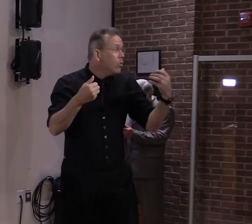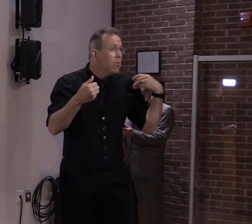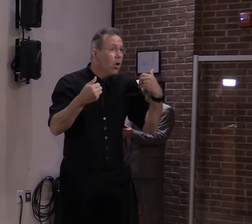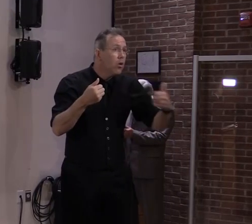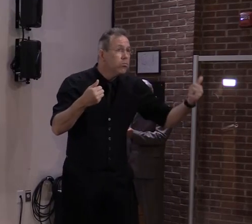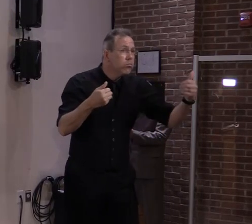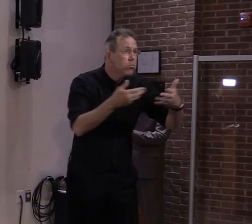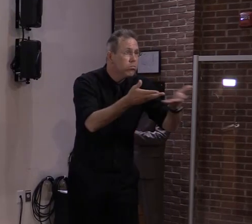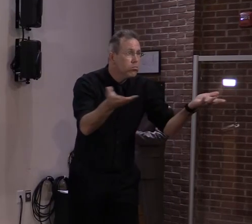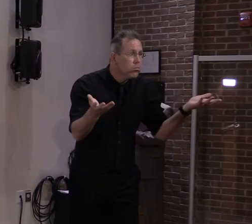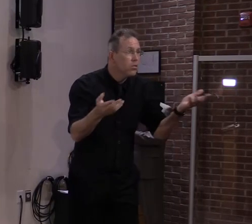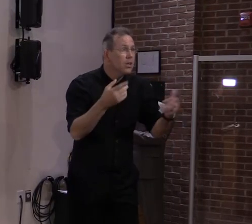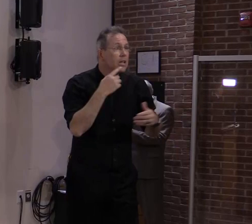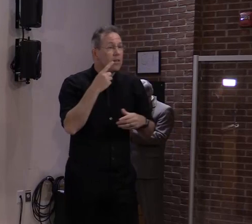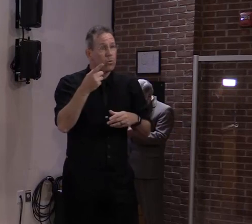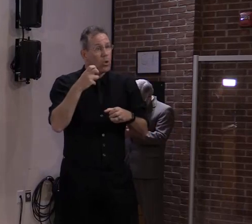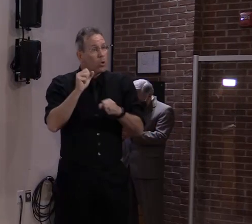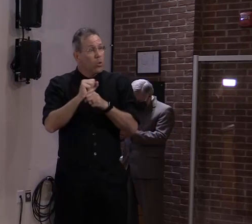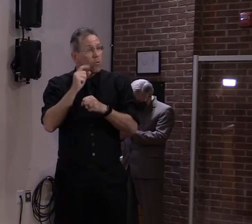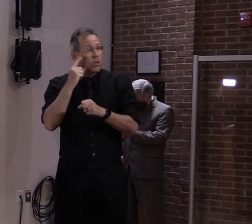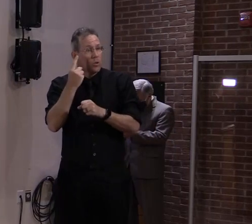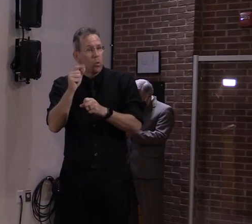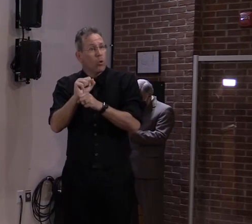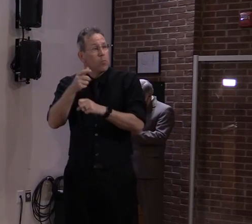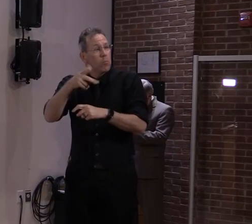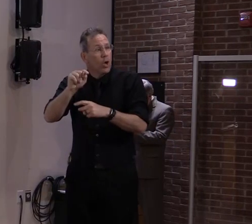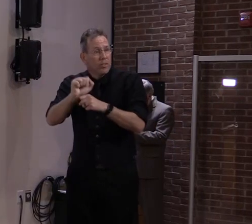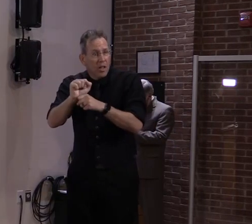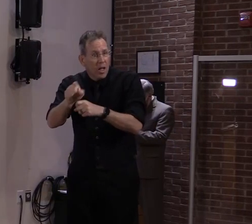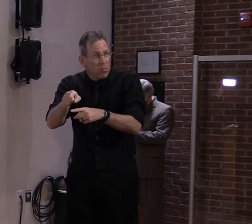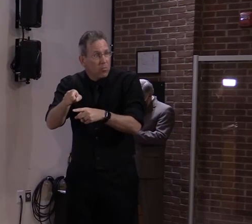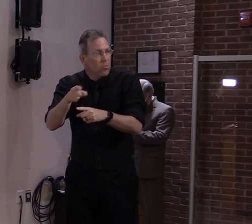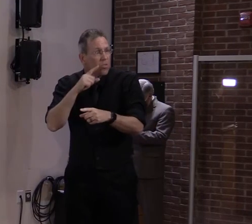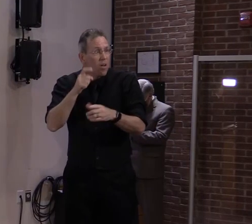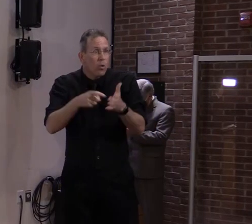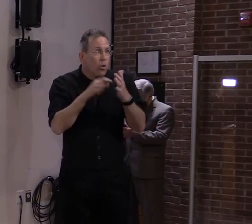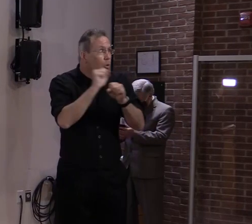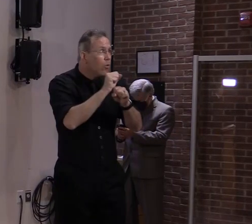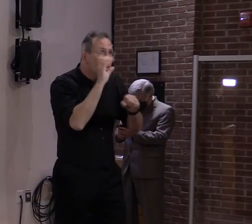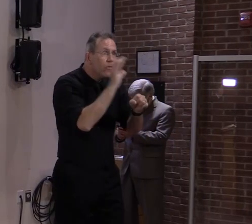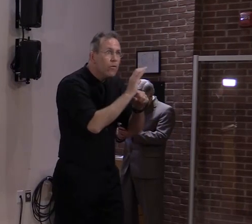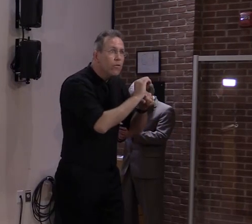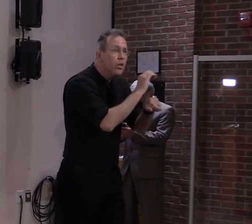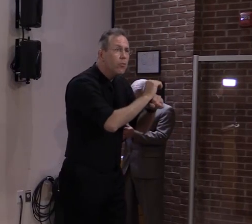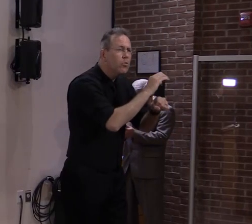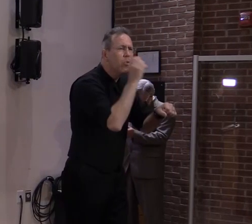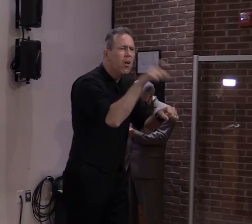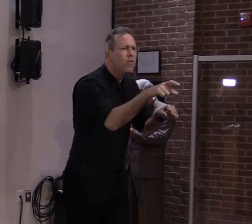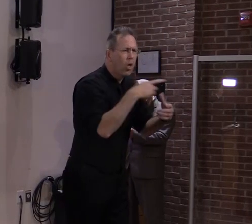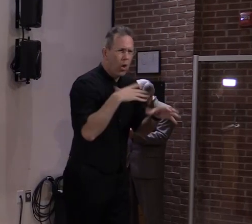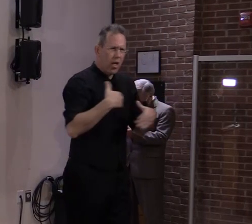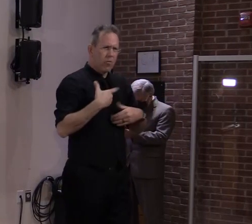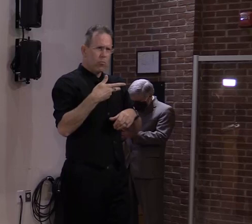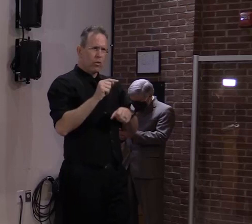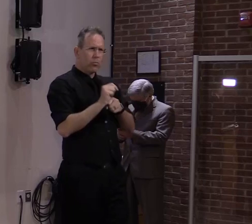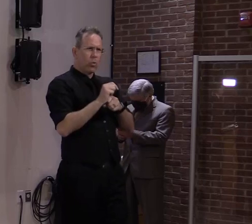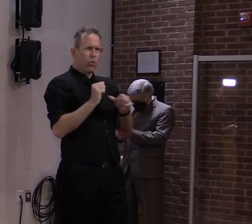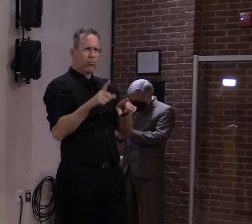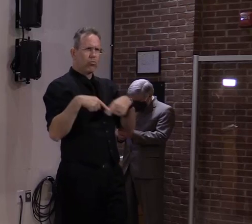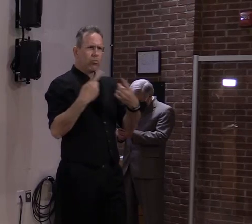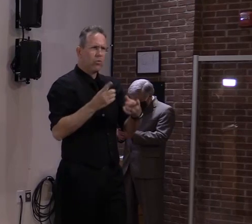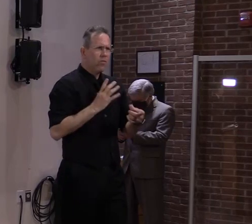not required to go out and look for full-time work. They can go out and look for additional part-time work that gets them to